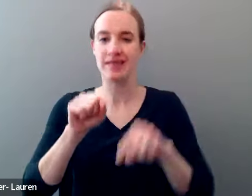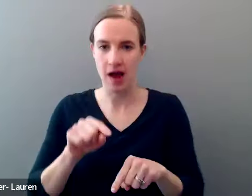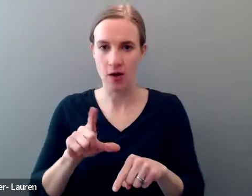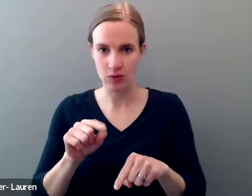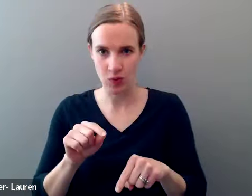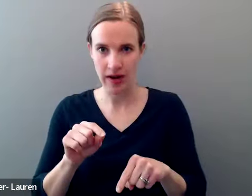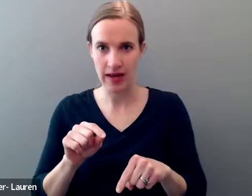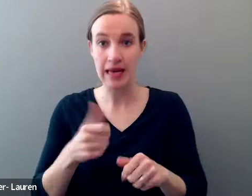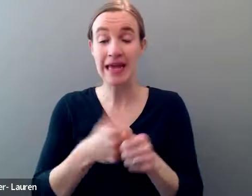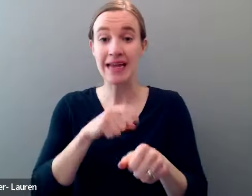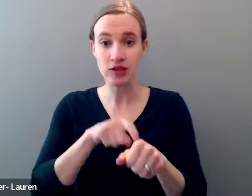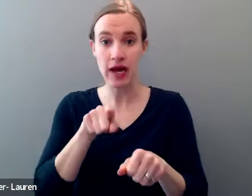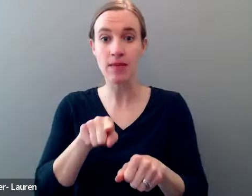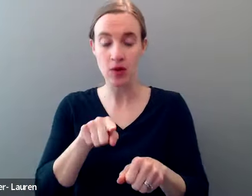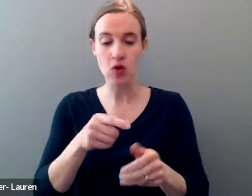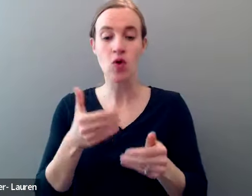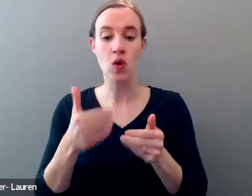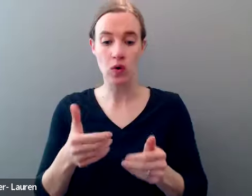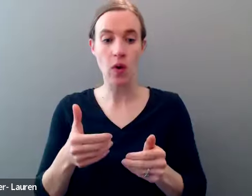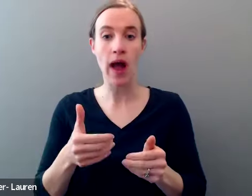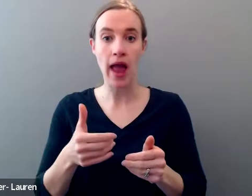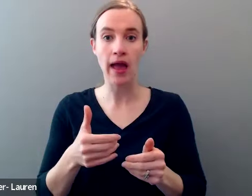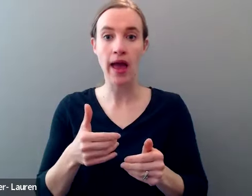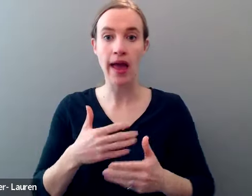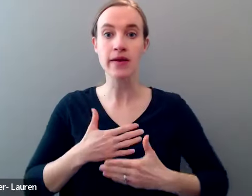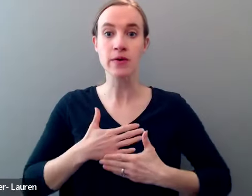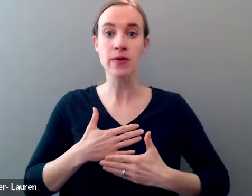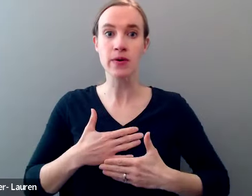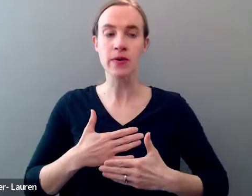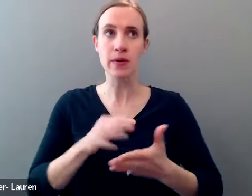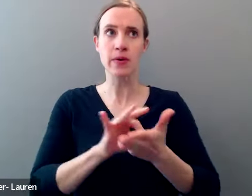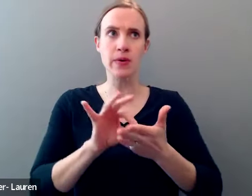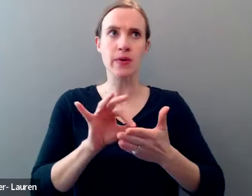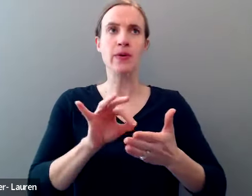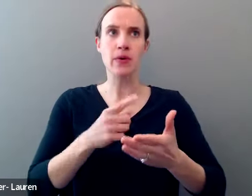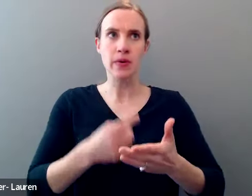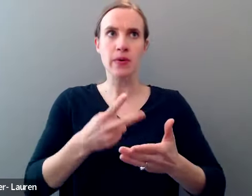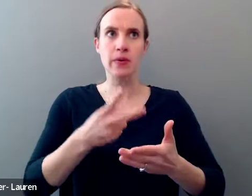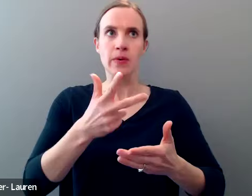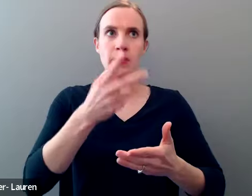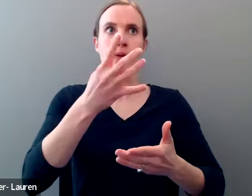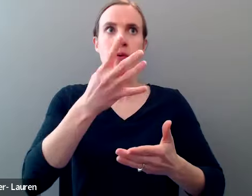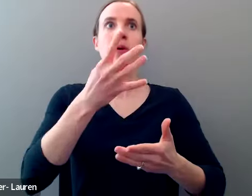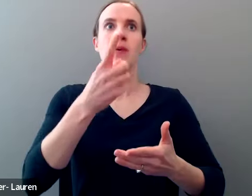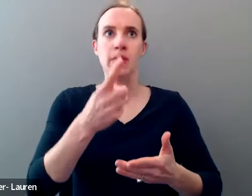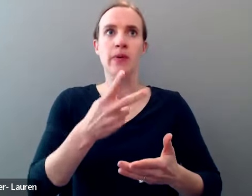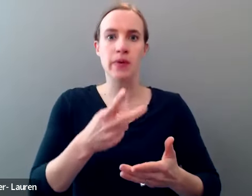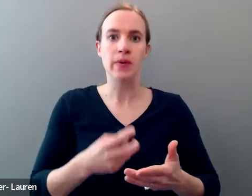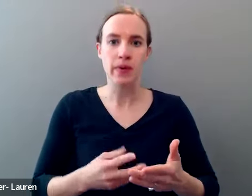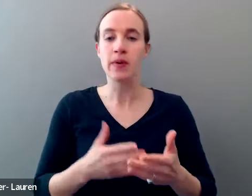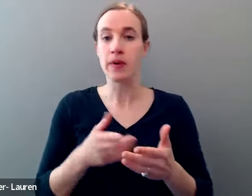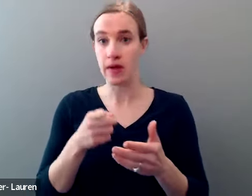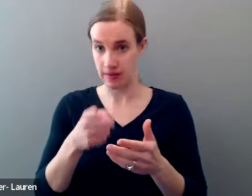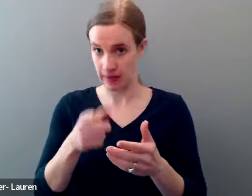changes your breath. And so you literally cannot do anything other than count and breathe in and out. And you'll find yourself on 30. I